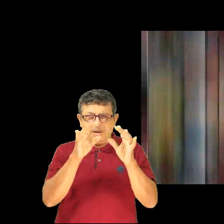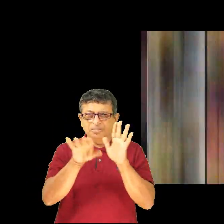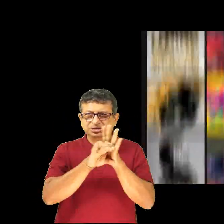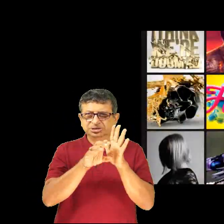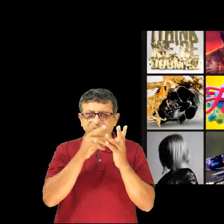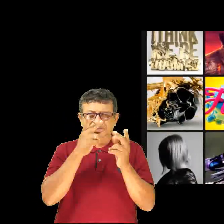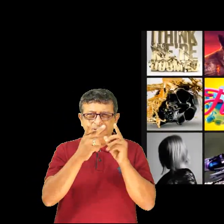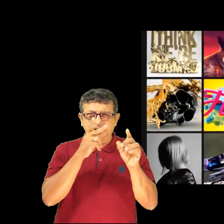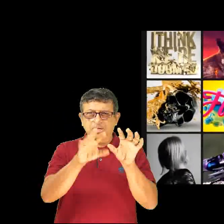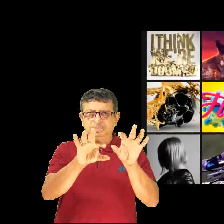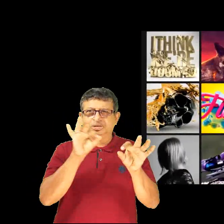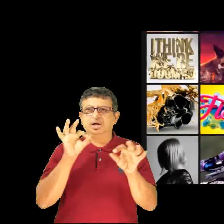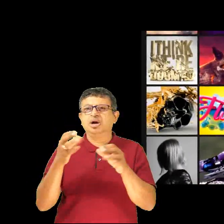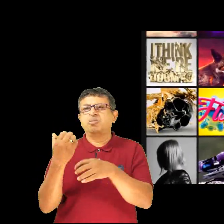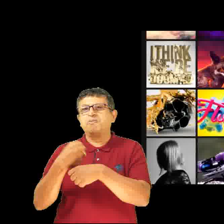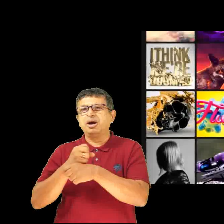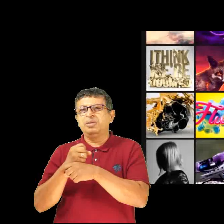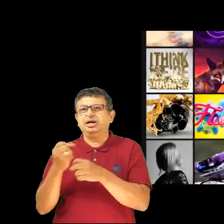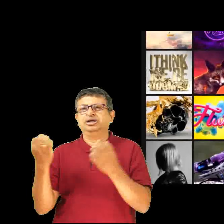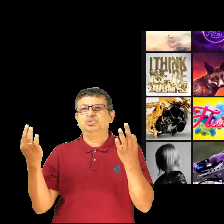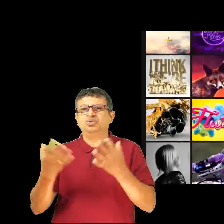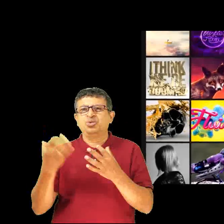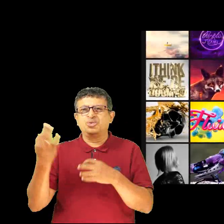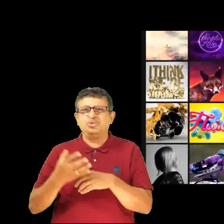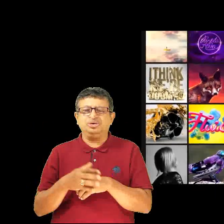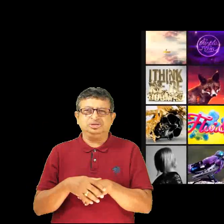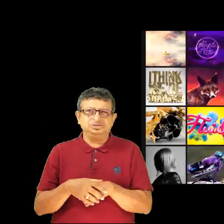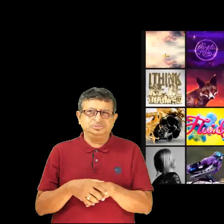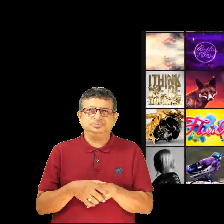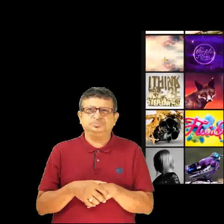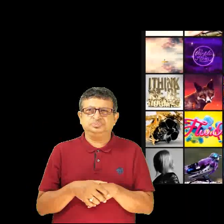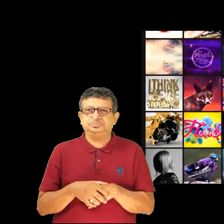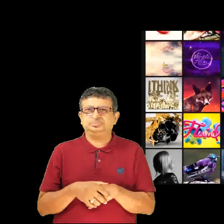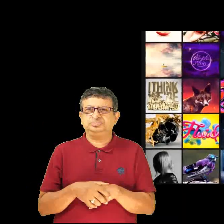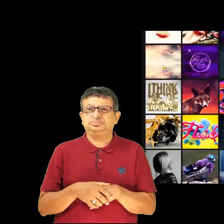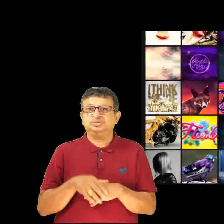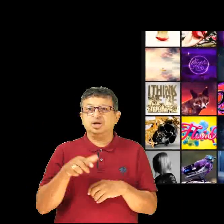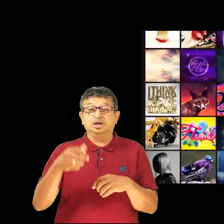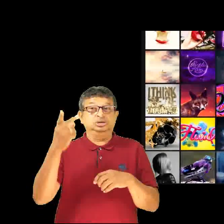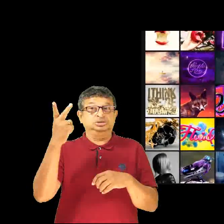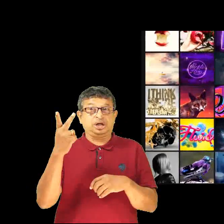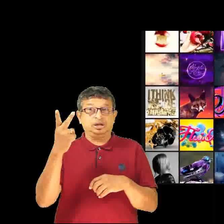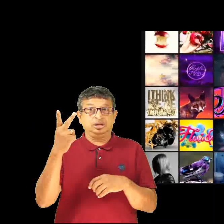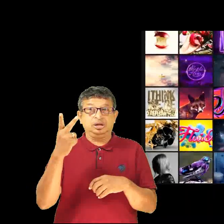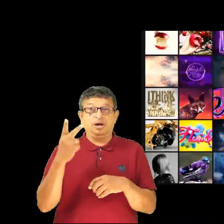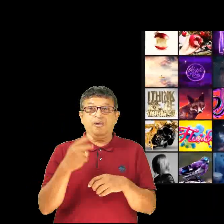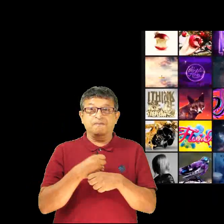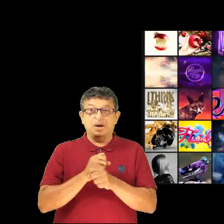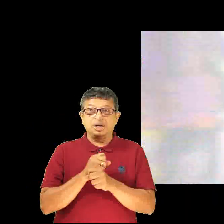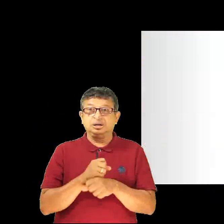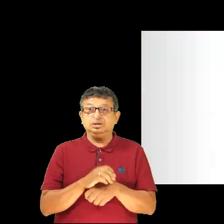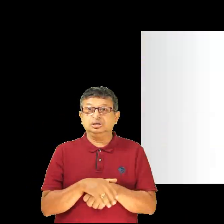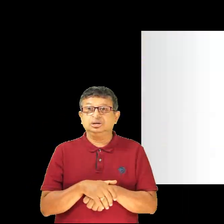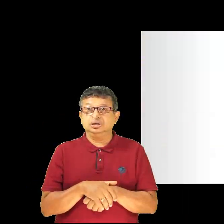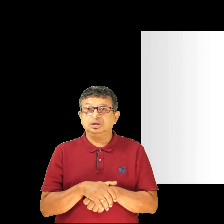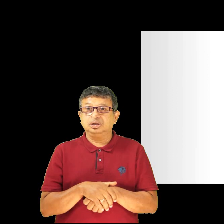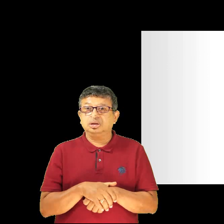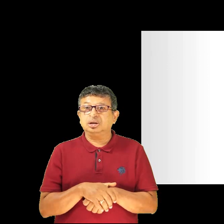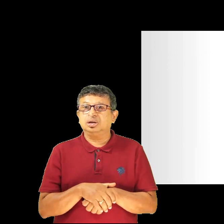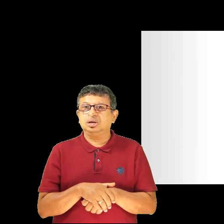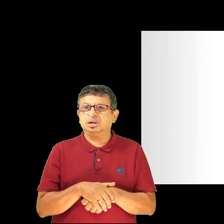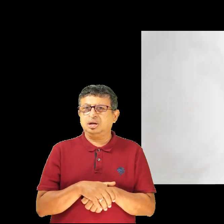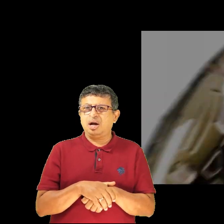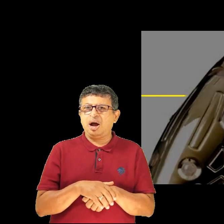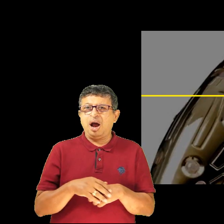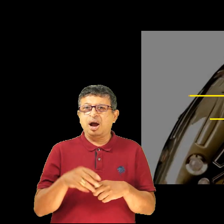them. However, at the top of the list, I have 2 robots that definitely make me wonder what the future of robotics will look like. Number